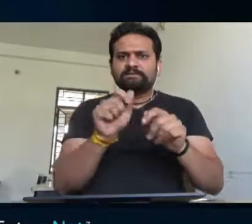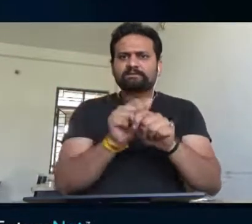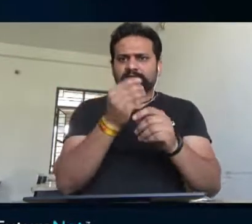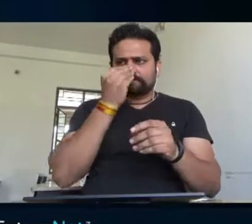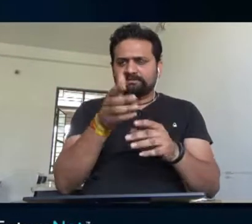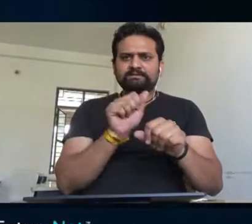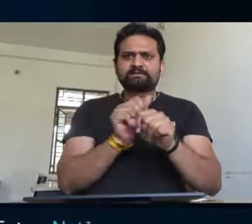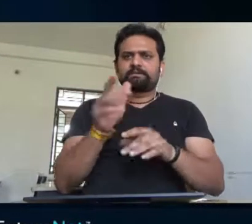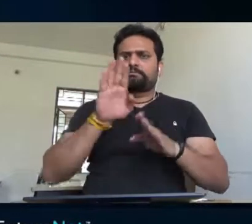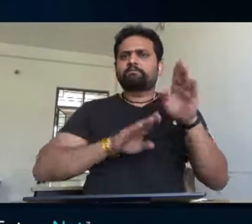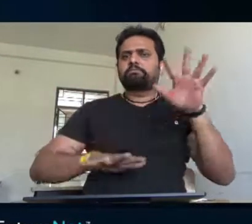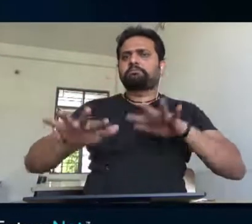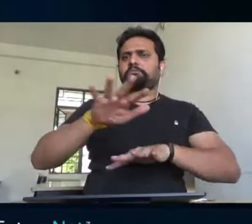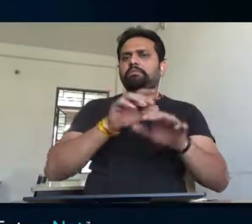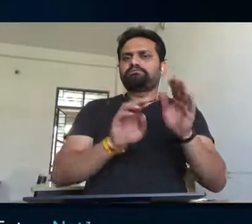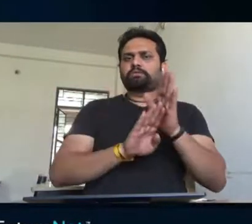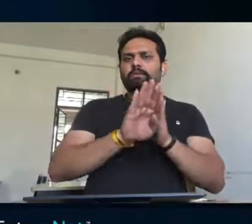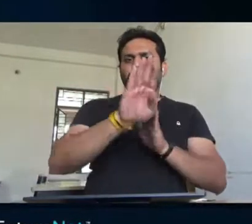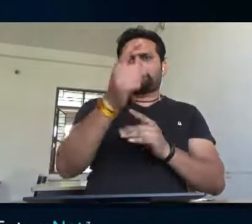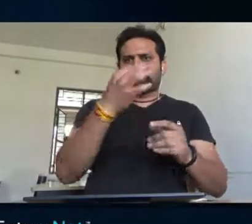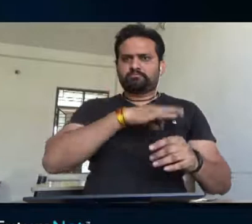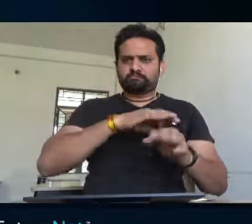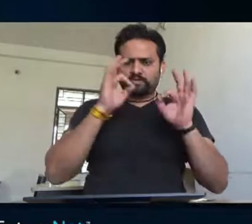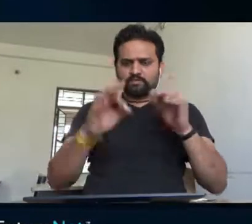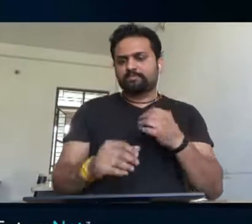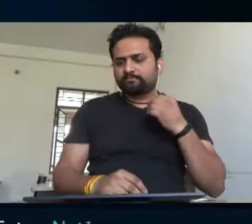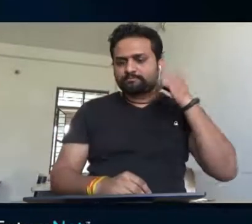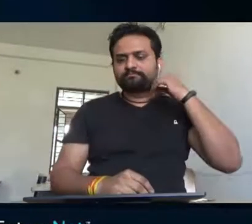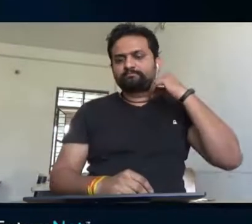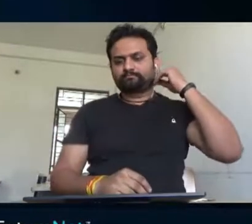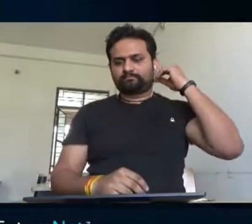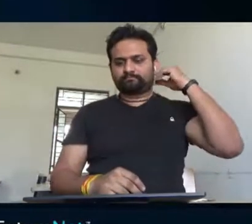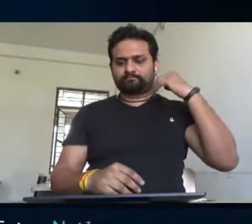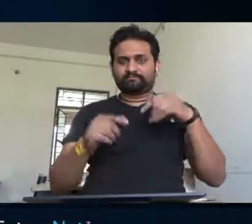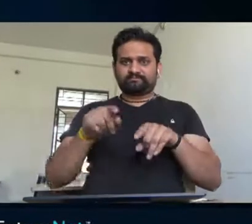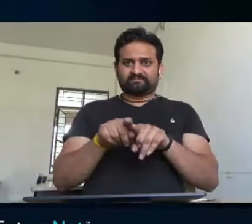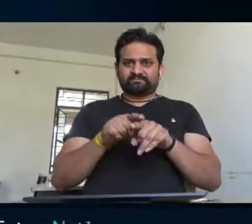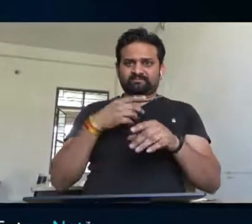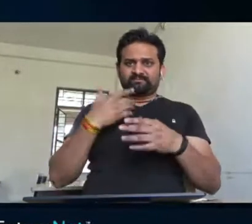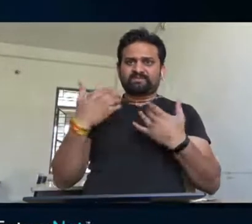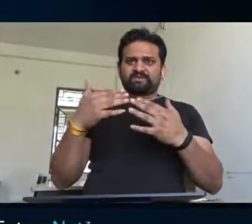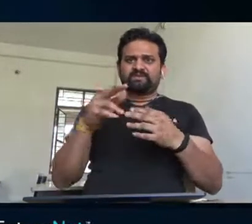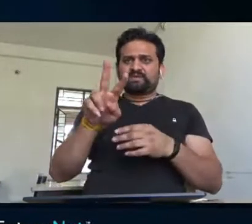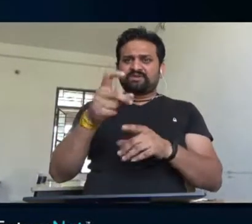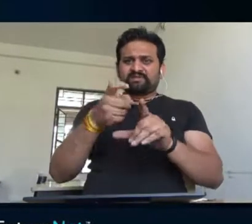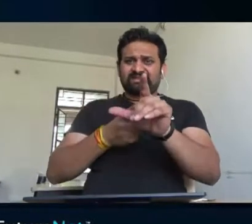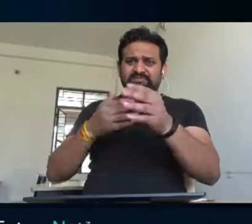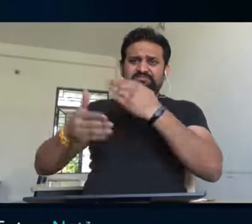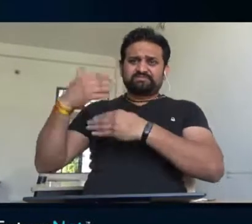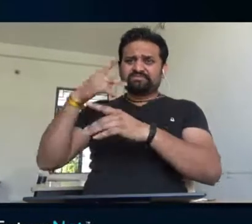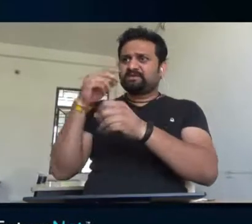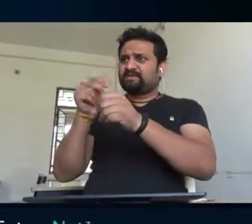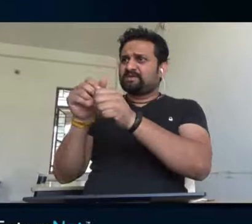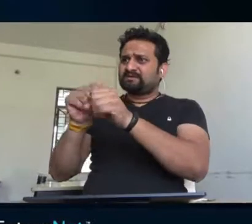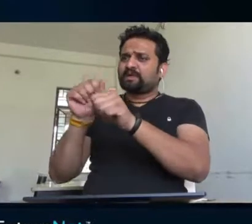the results are much bigger and much faster. And that's what people want. When I started in the industry 27 years ago, that was normal that